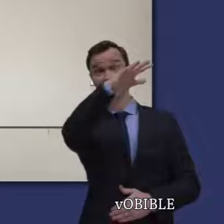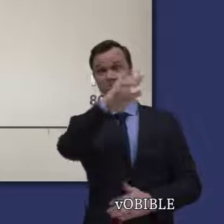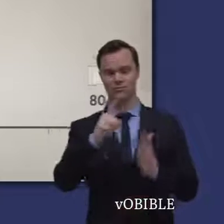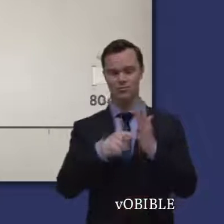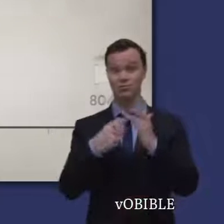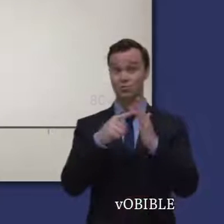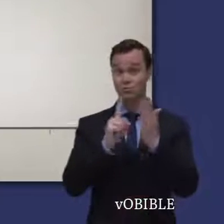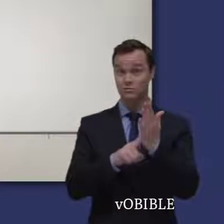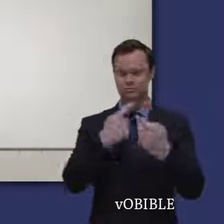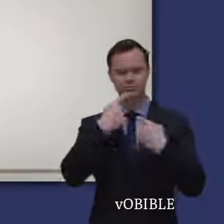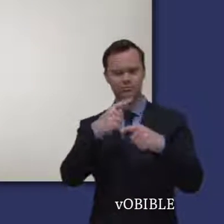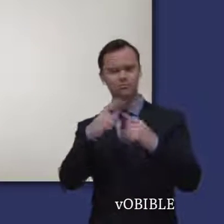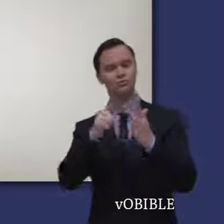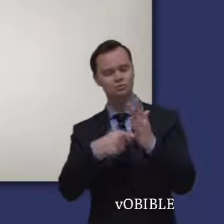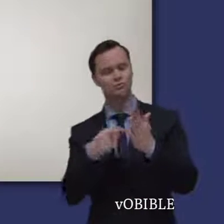Judah.